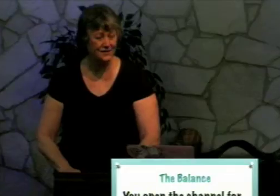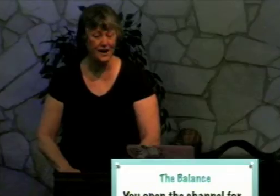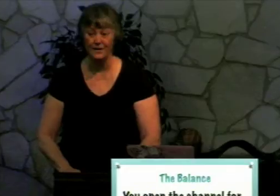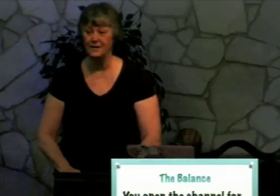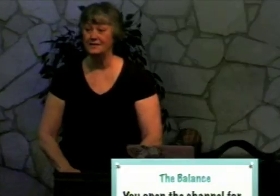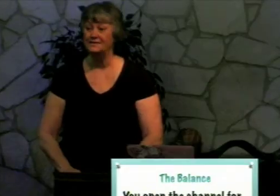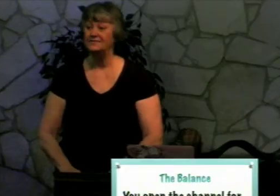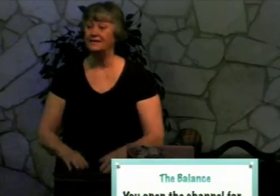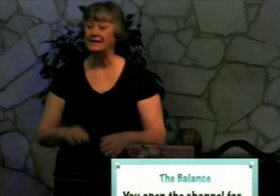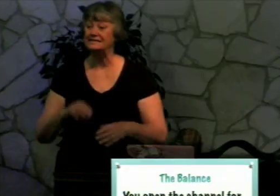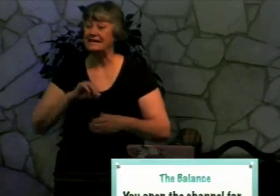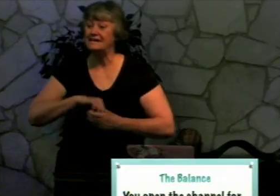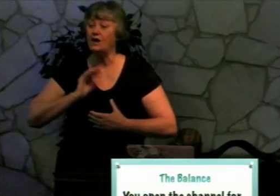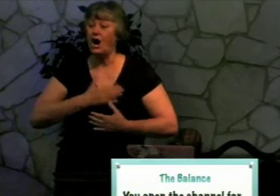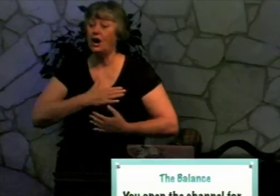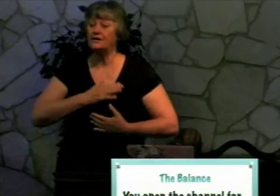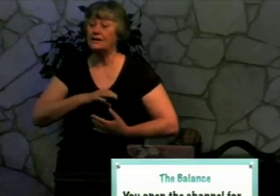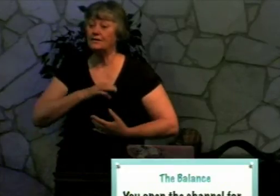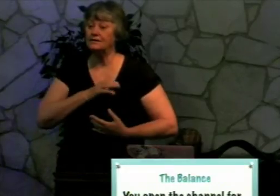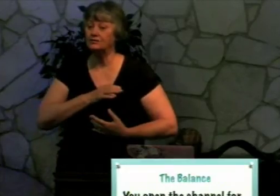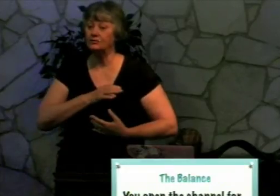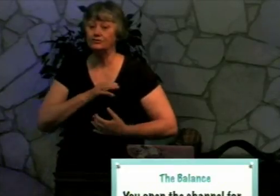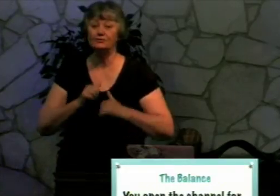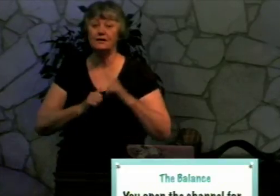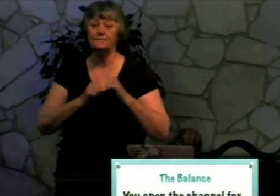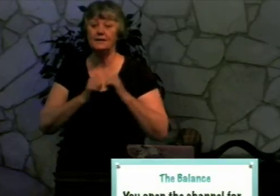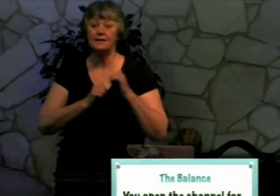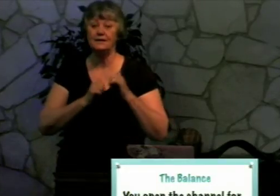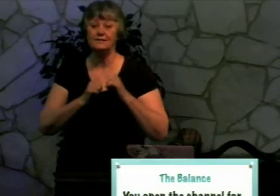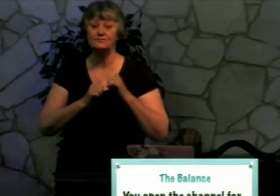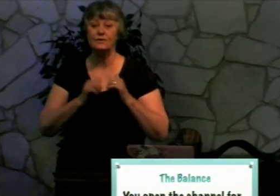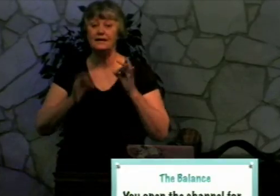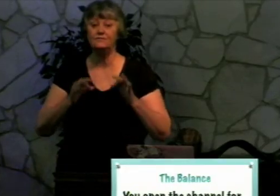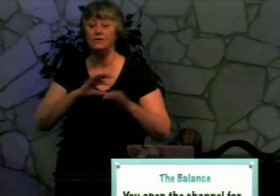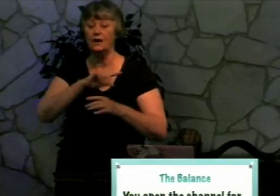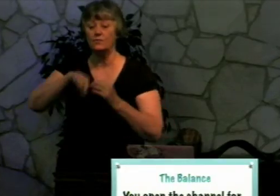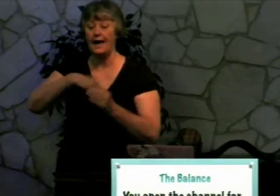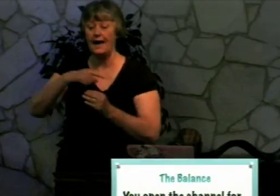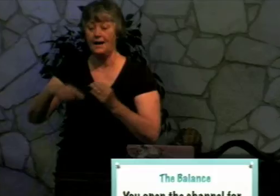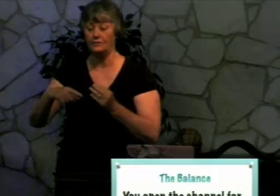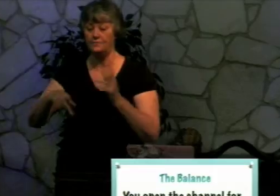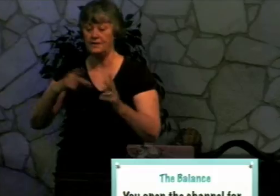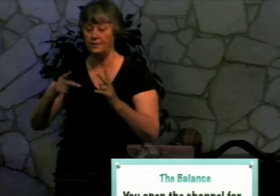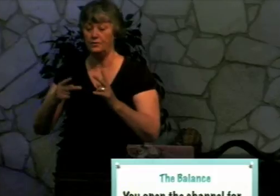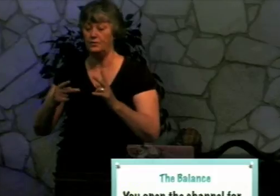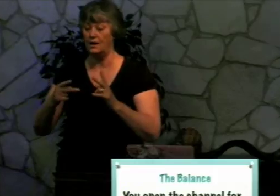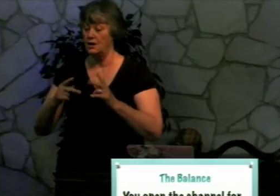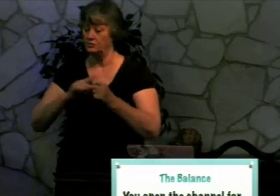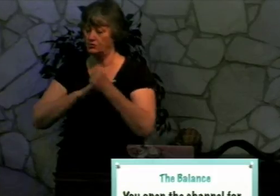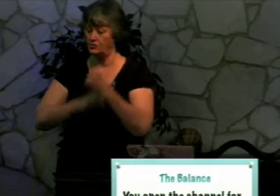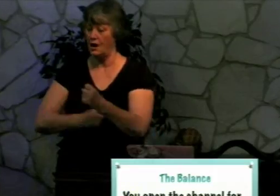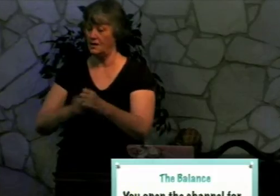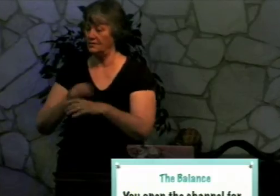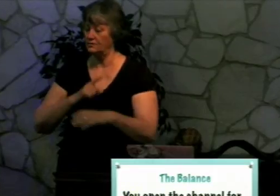You know, it's in our character to compete. So if we're around people who are strong in the